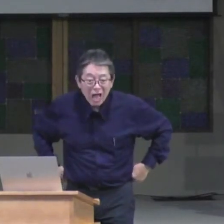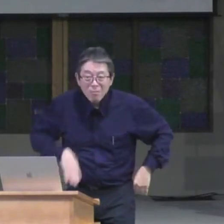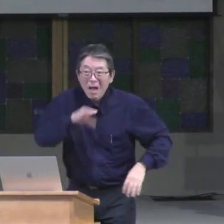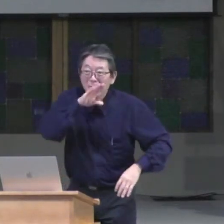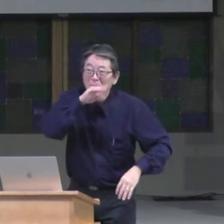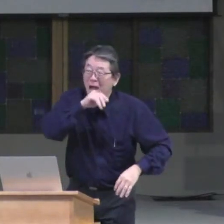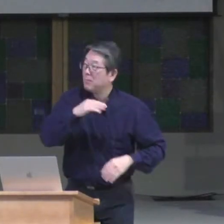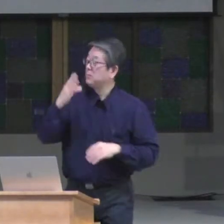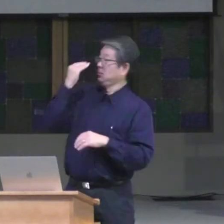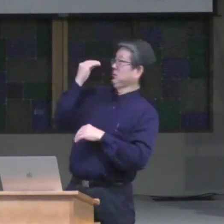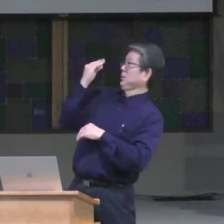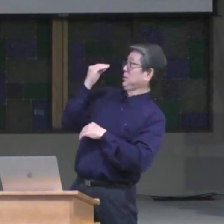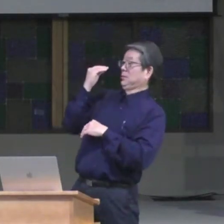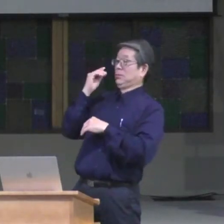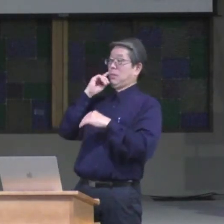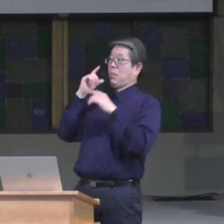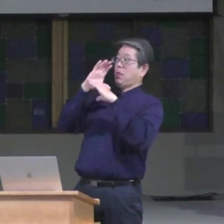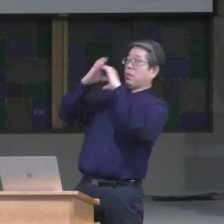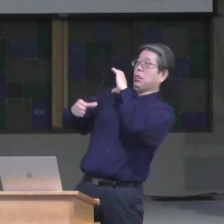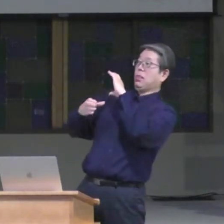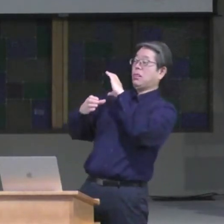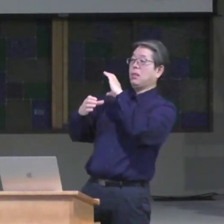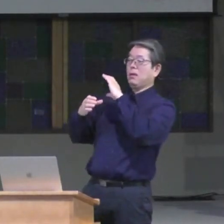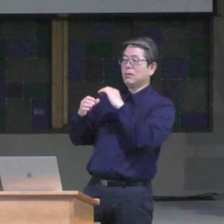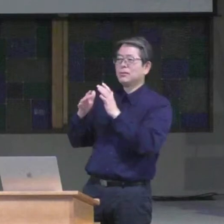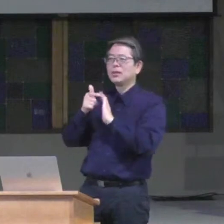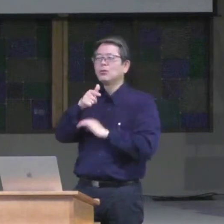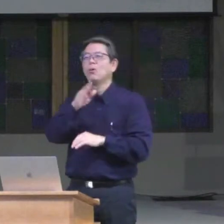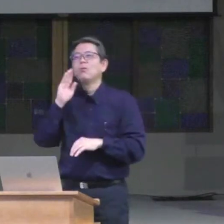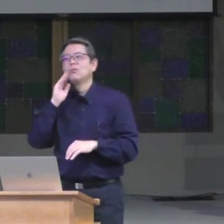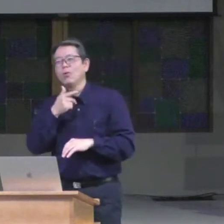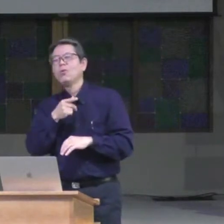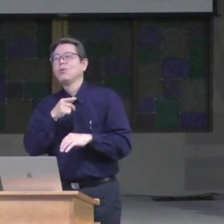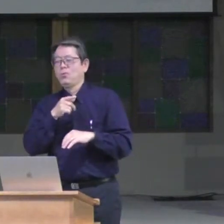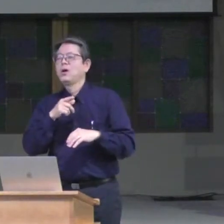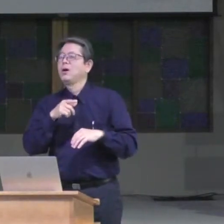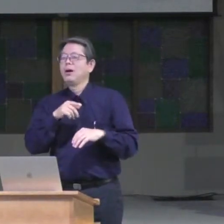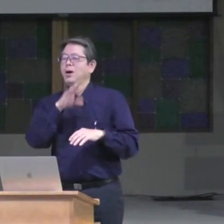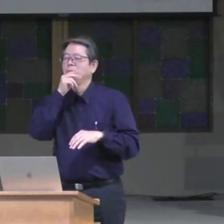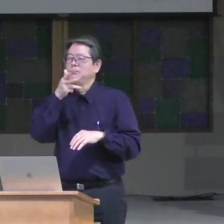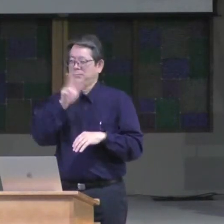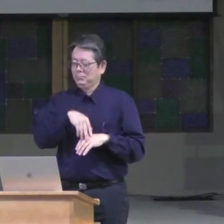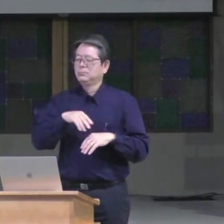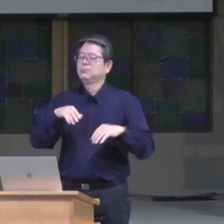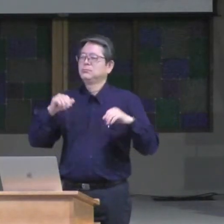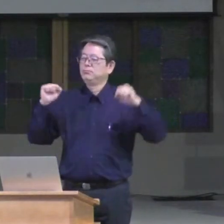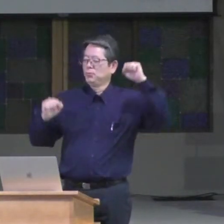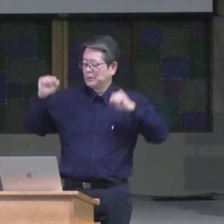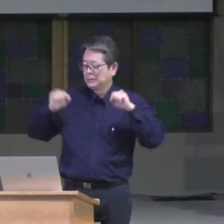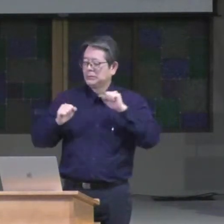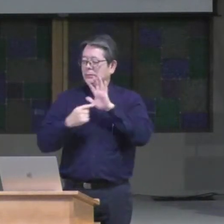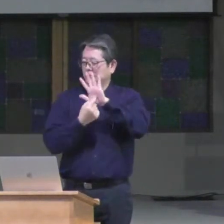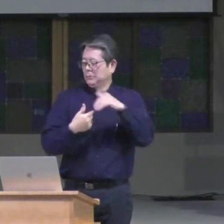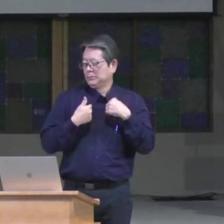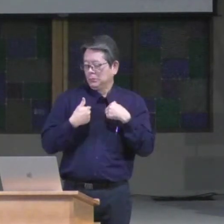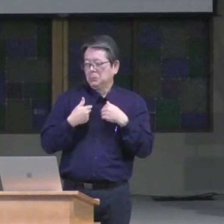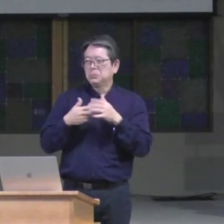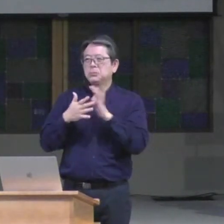What if he had just talked to the deaf person, tried to talk really loud or something? No, deaf people